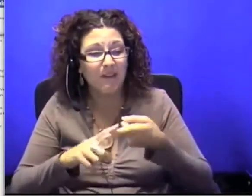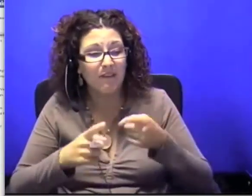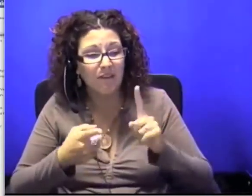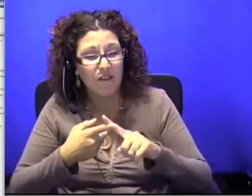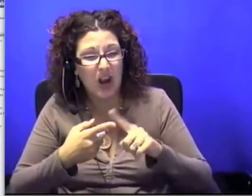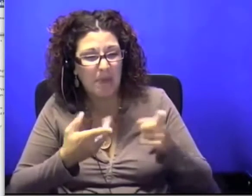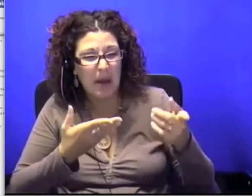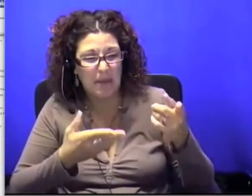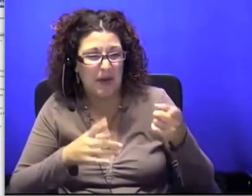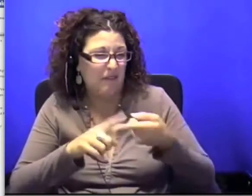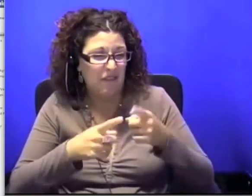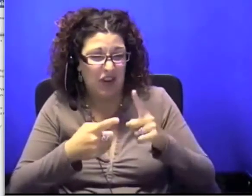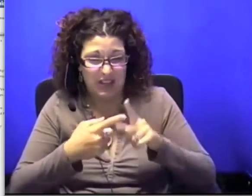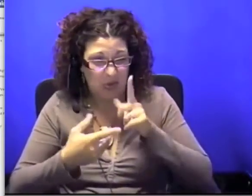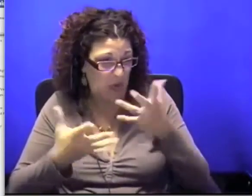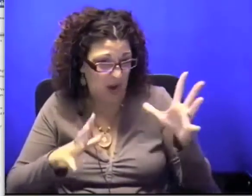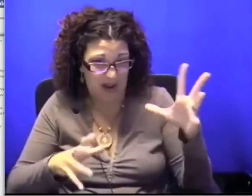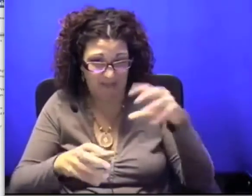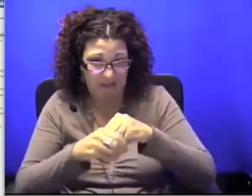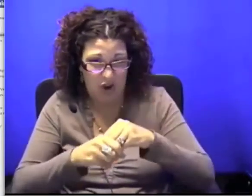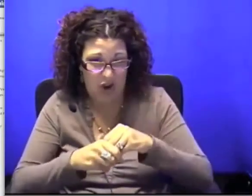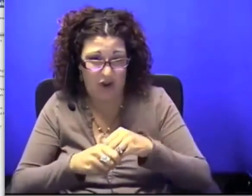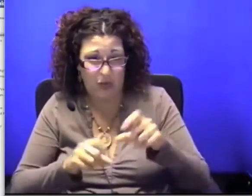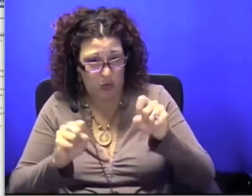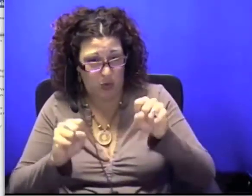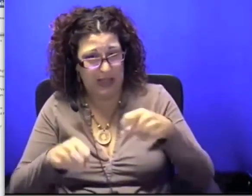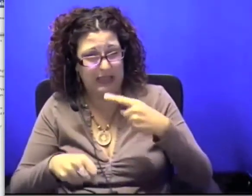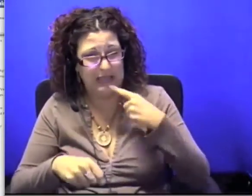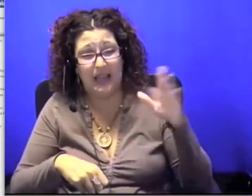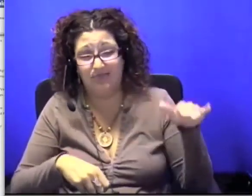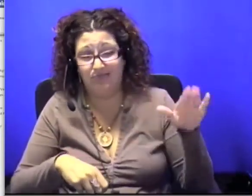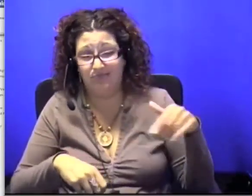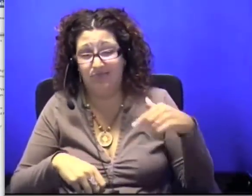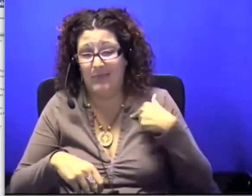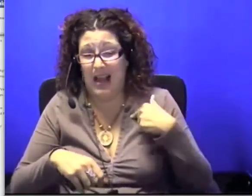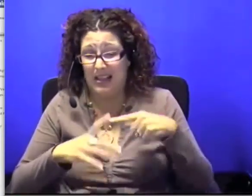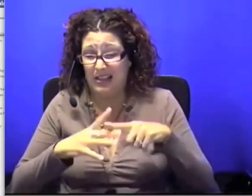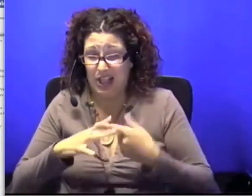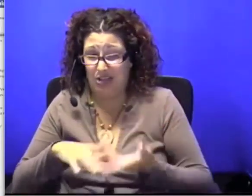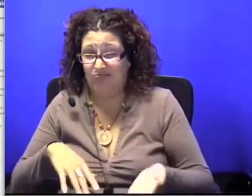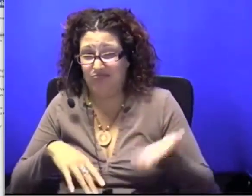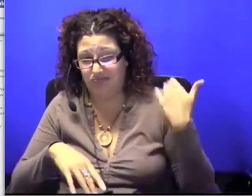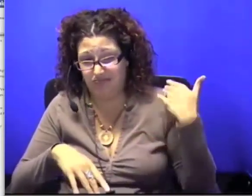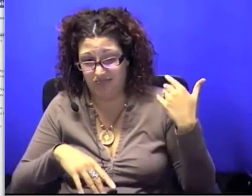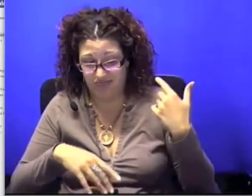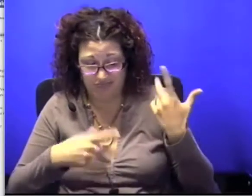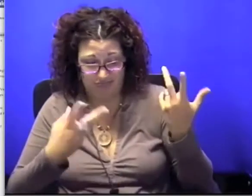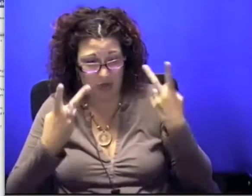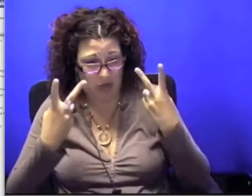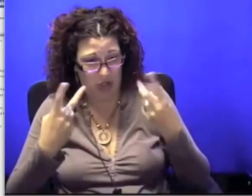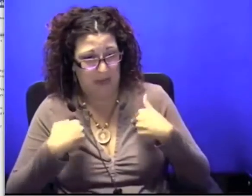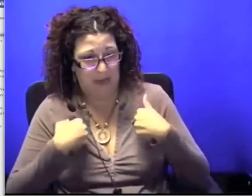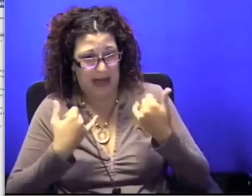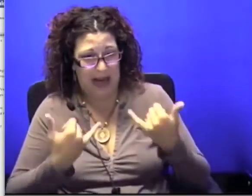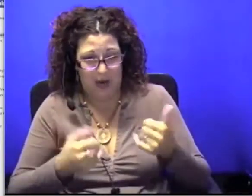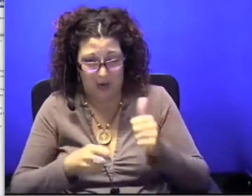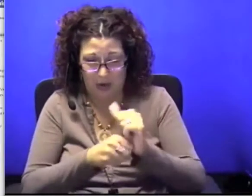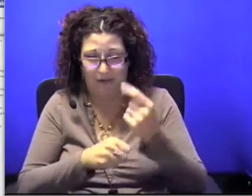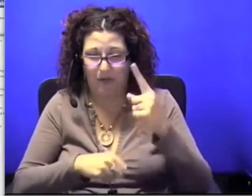who all might have snickered a little bit. And I want you to turn to your friends and say, I got in. I did it.